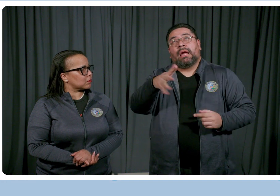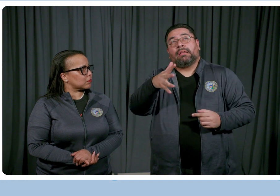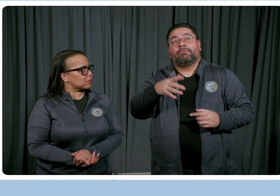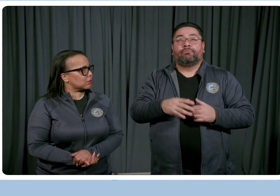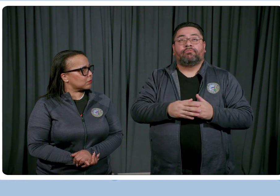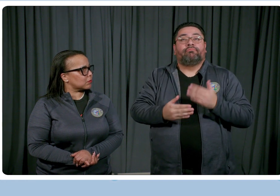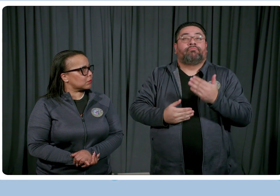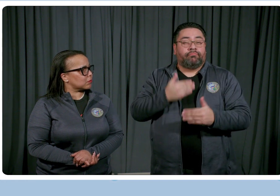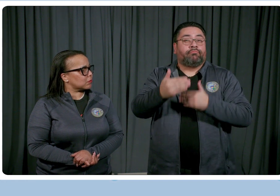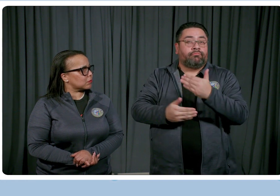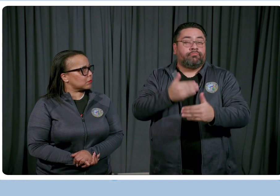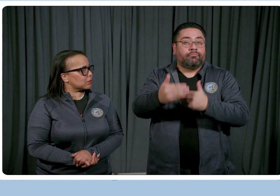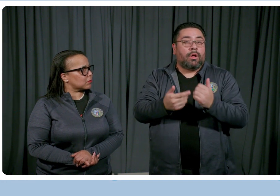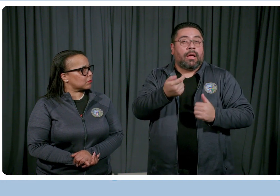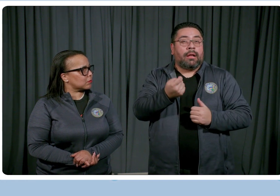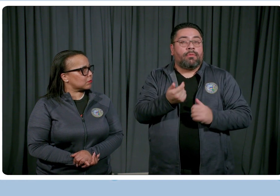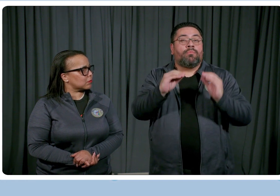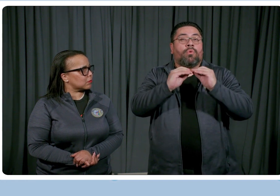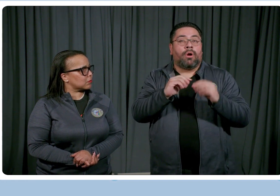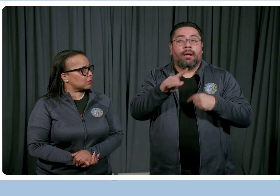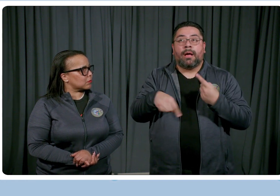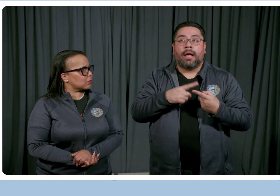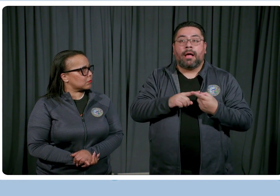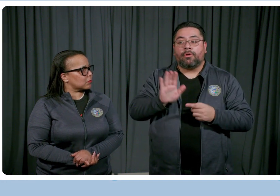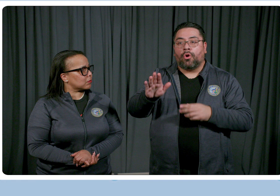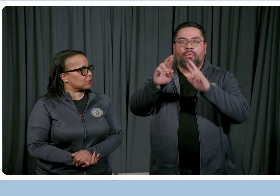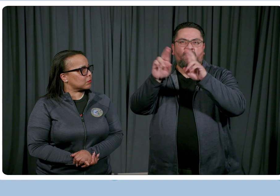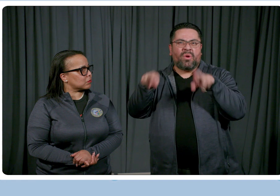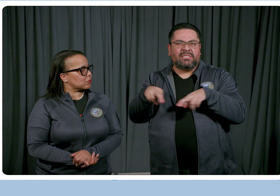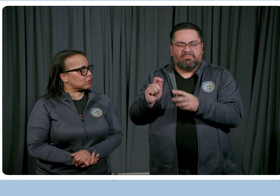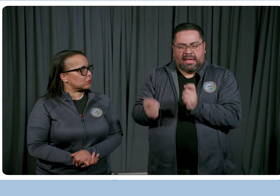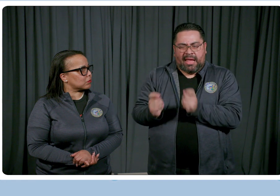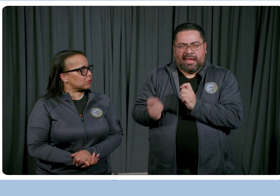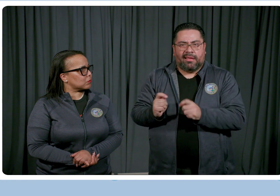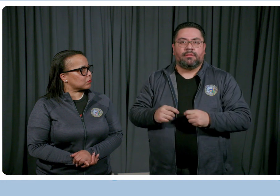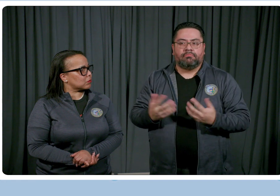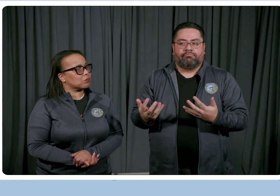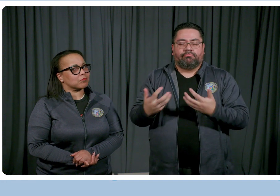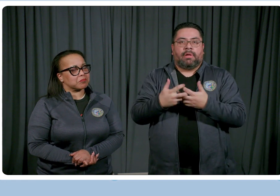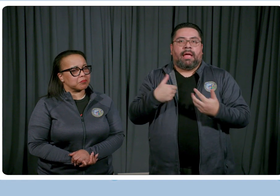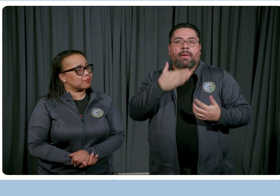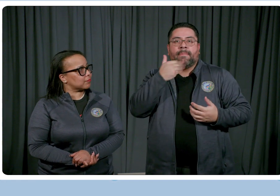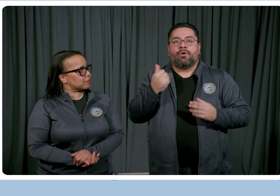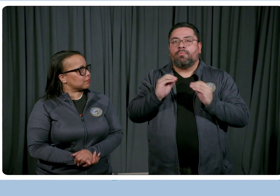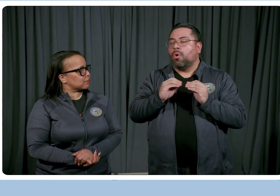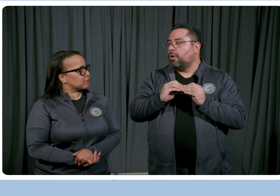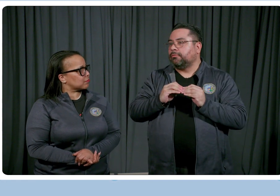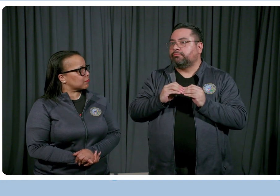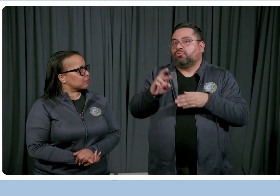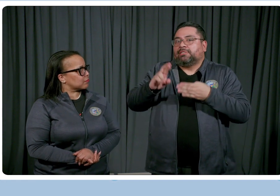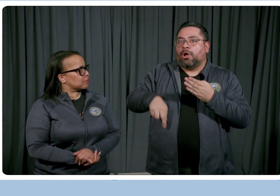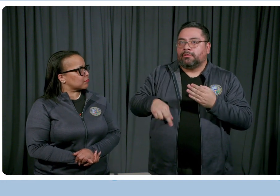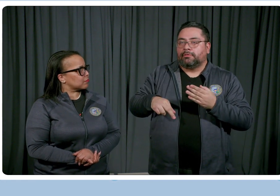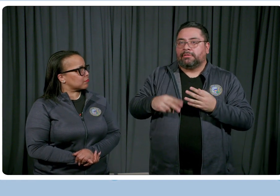of navigate based off of that information a bit more around her resume and tailor certain things so that she would have a bit more of an